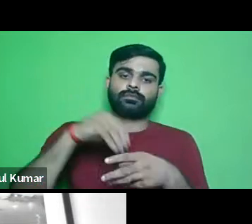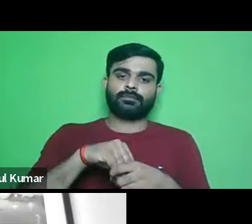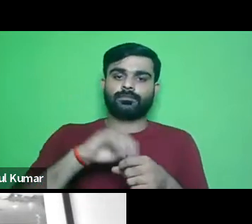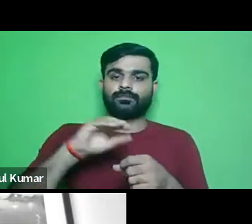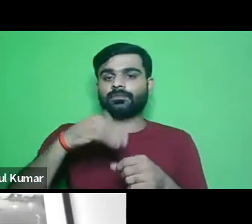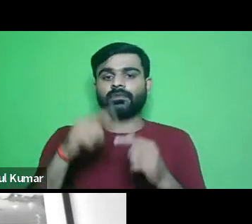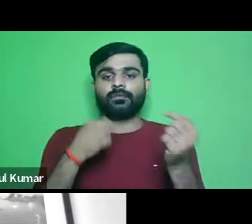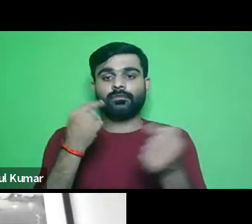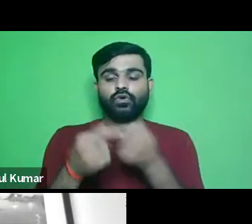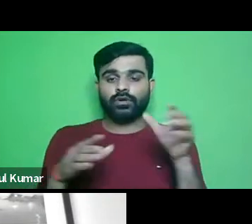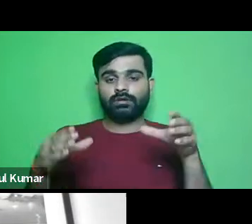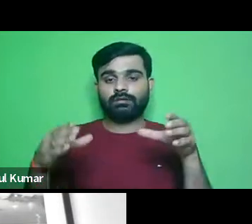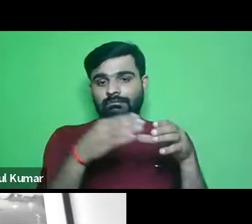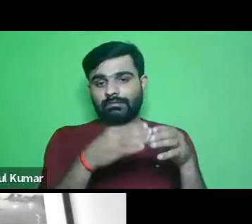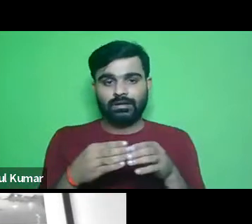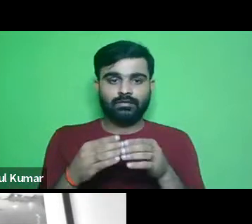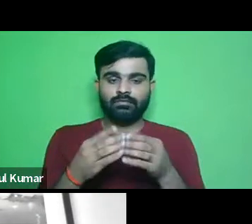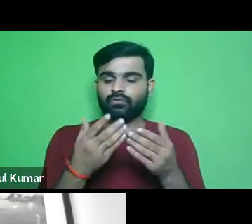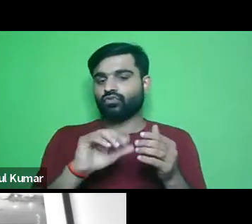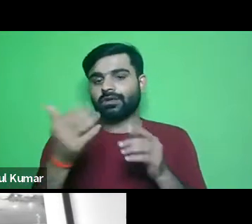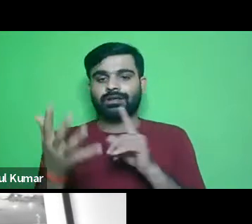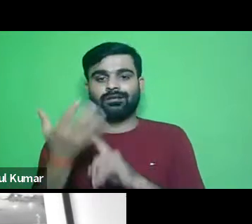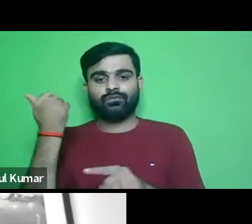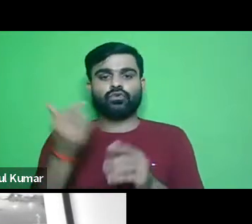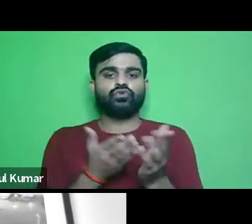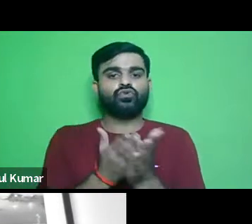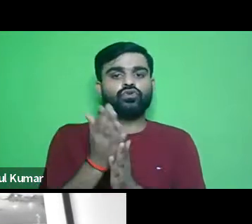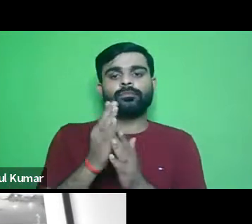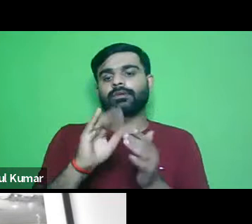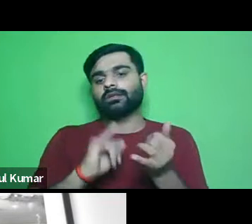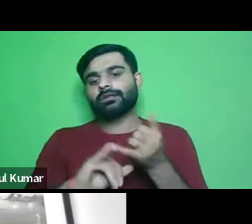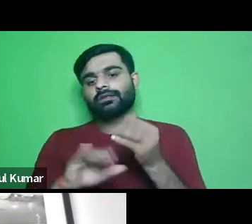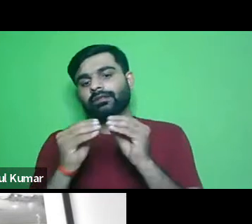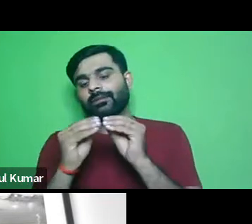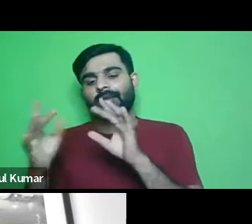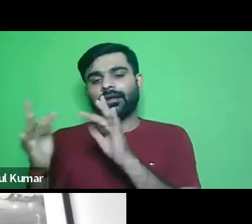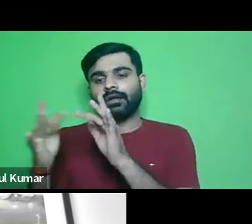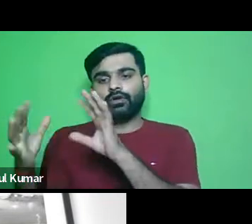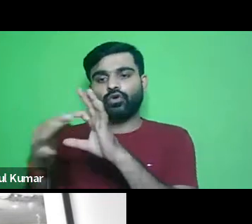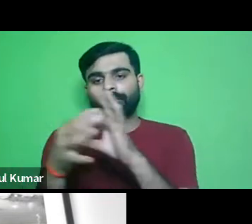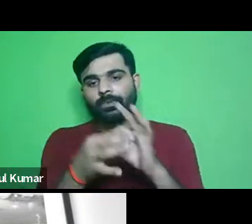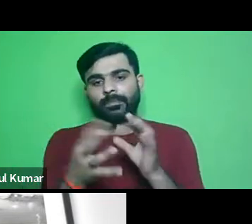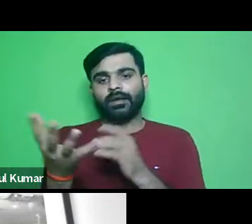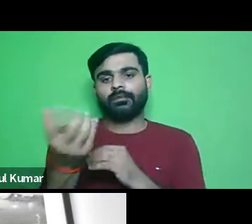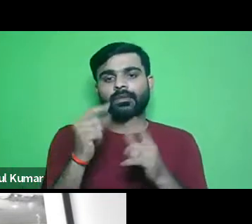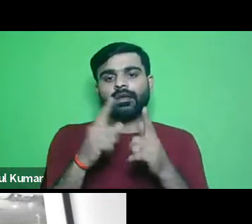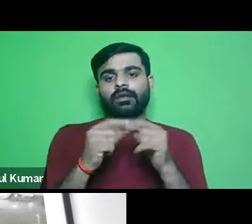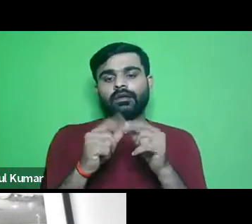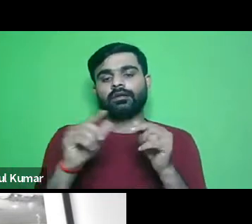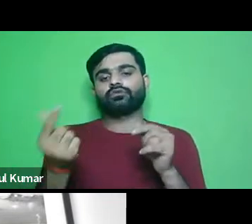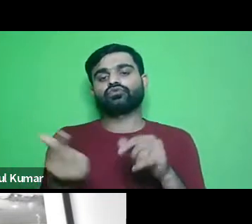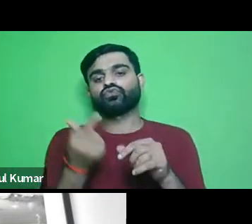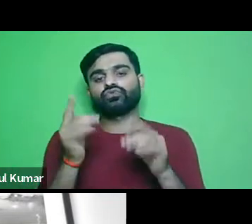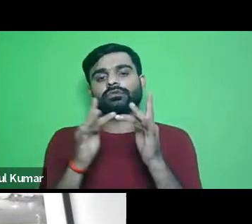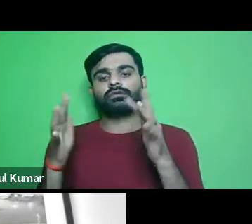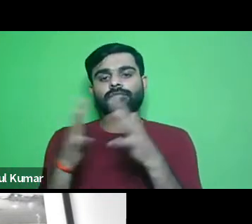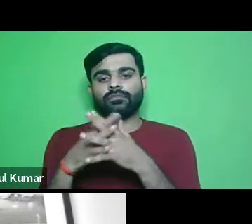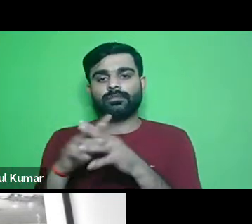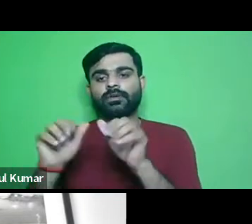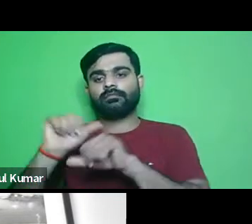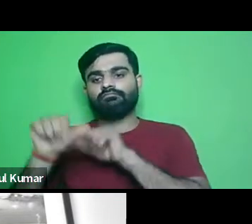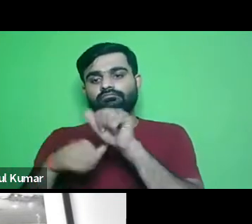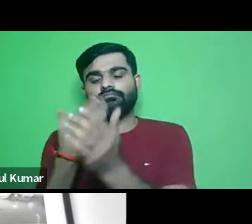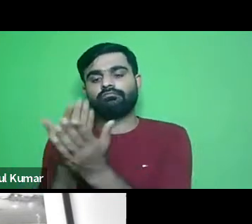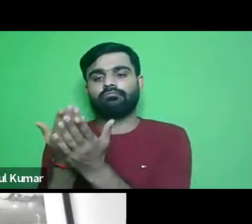political parties essentially are just yet another, and they can always subcontract it out to another firm to purchase that data and then use processed insights from